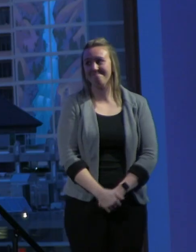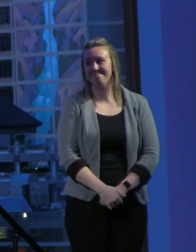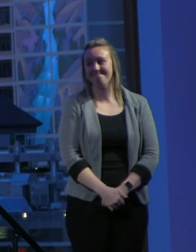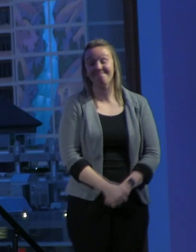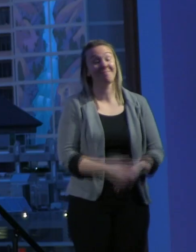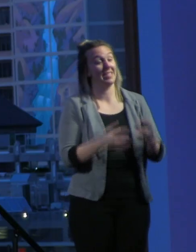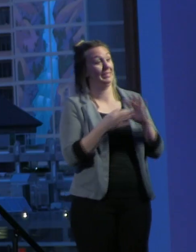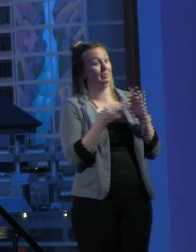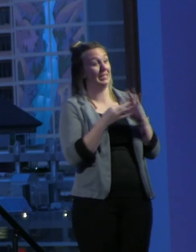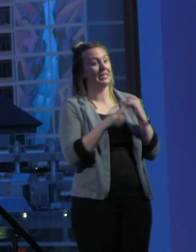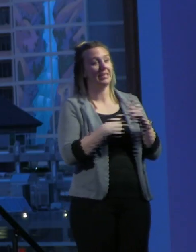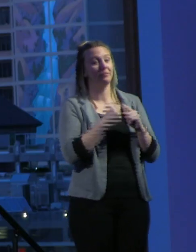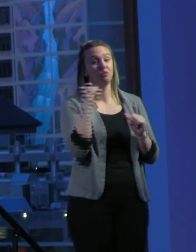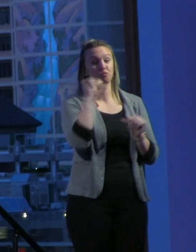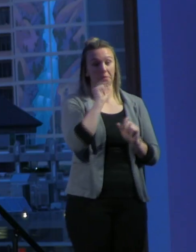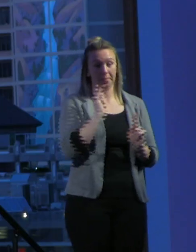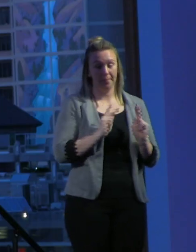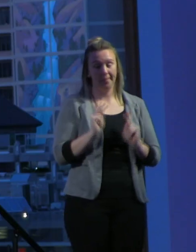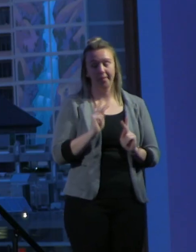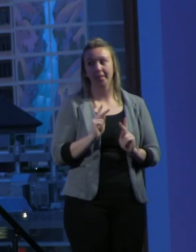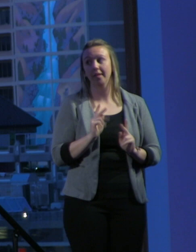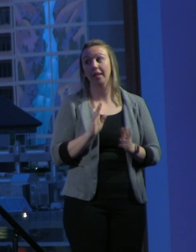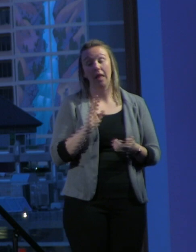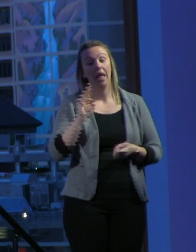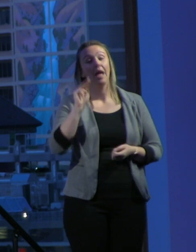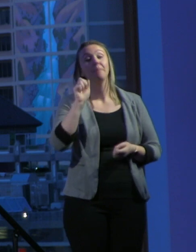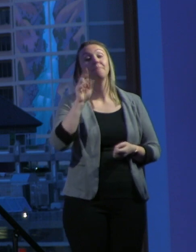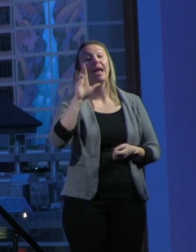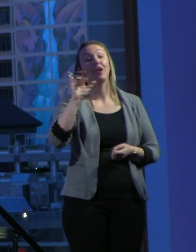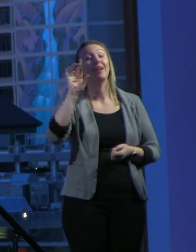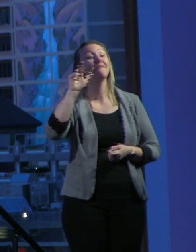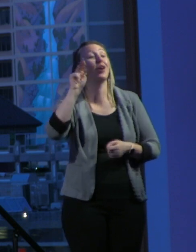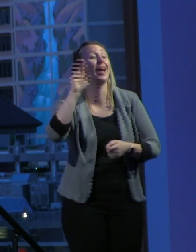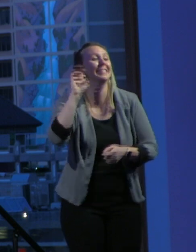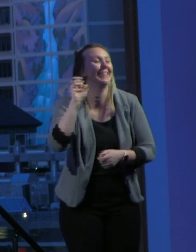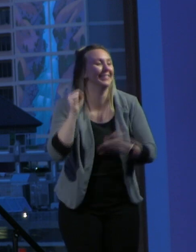Speaking of drunk people, Mary Frances.